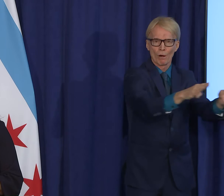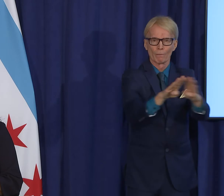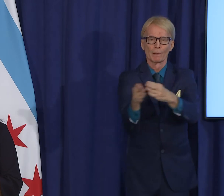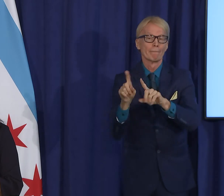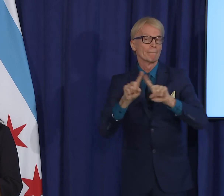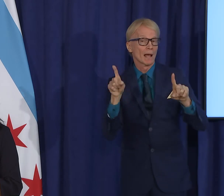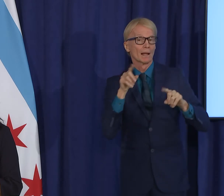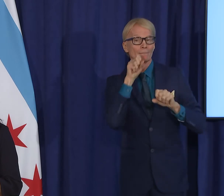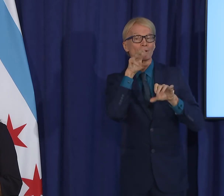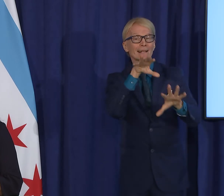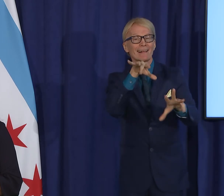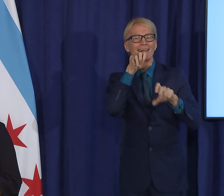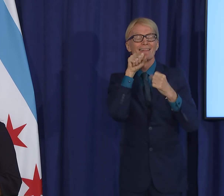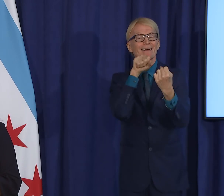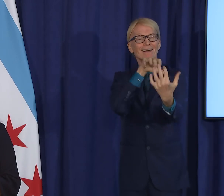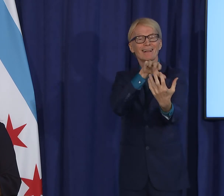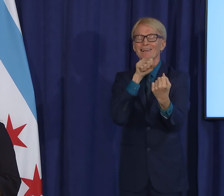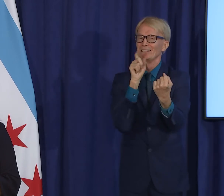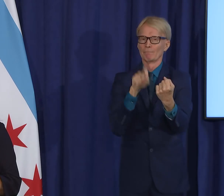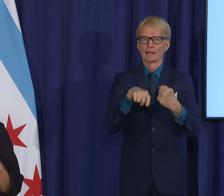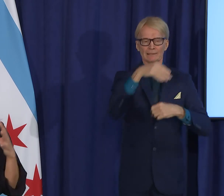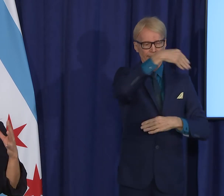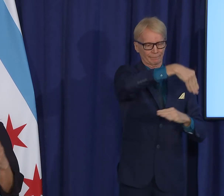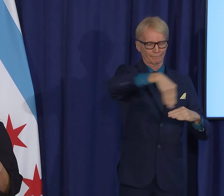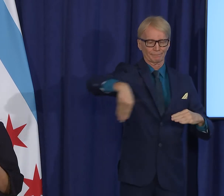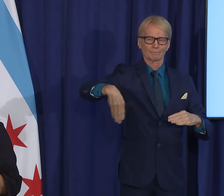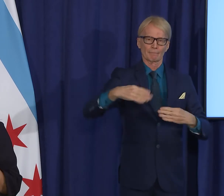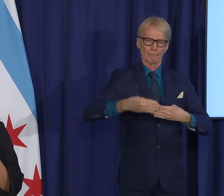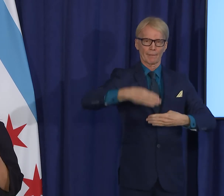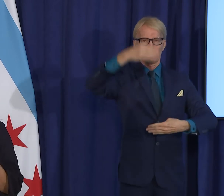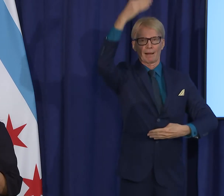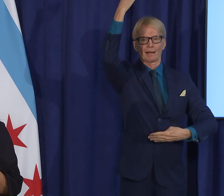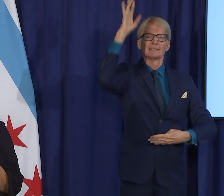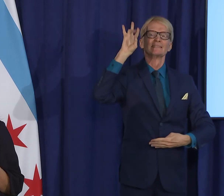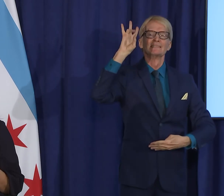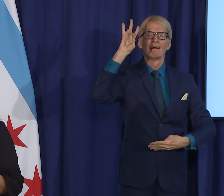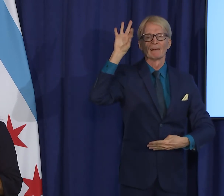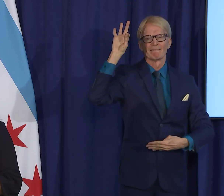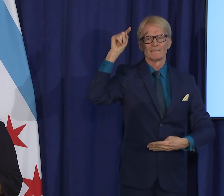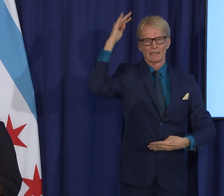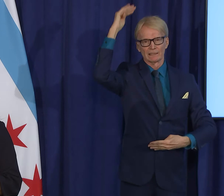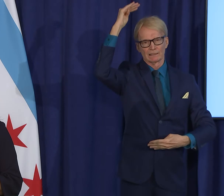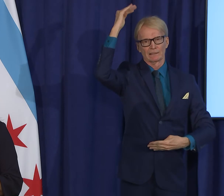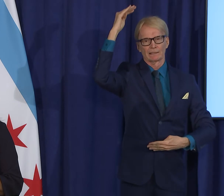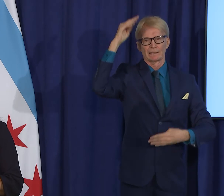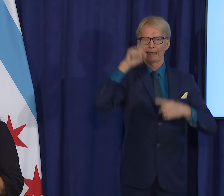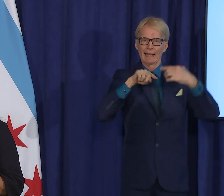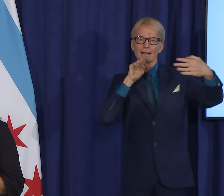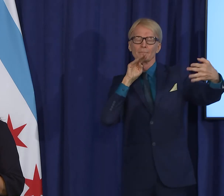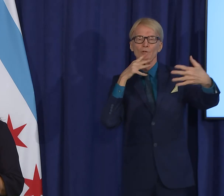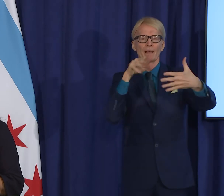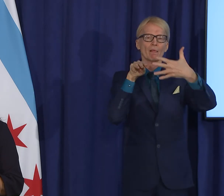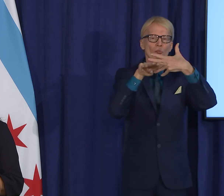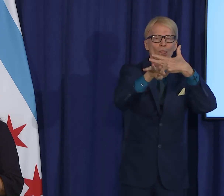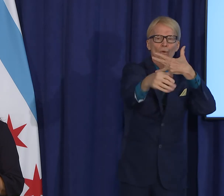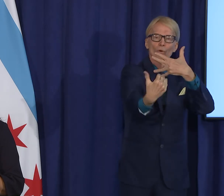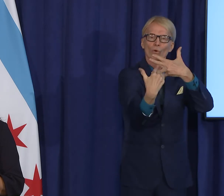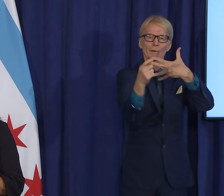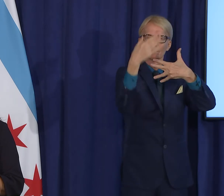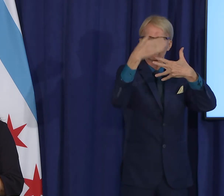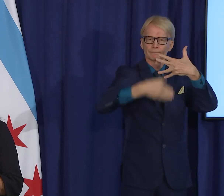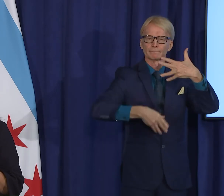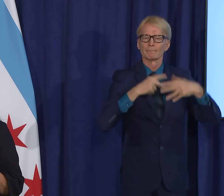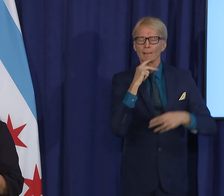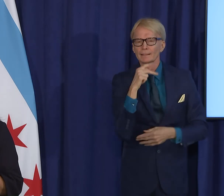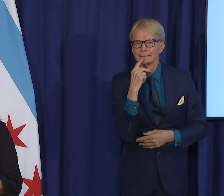that are at least 7 feet in height, but within those spaces you must still keep the capacity of 50% or fewer